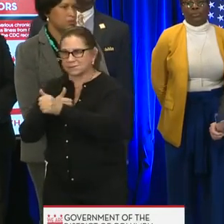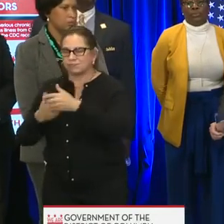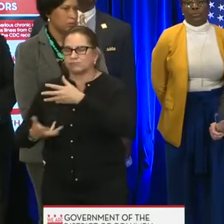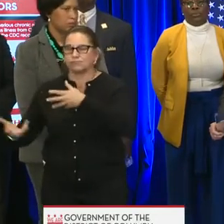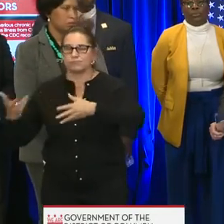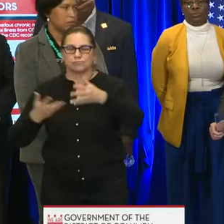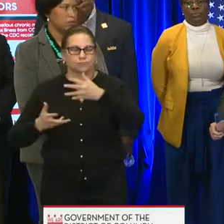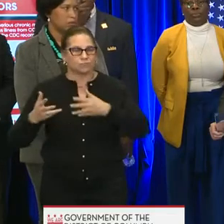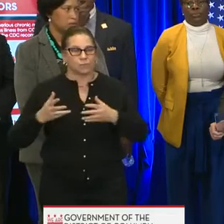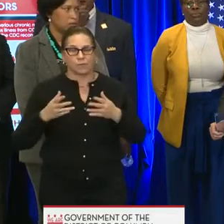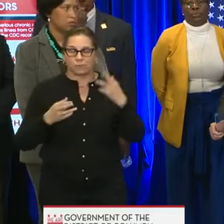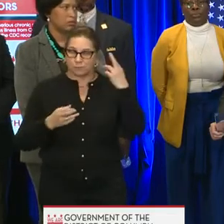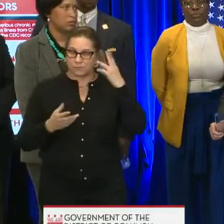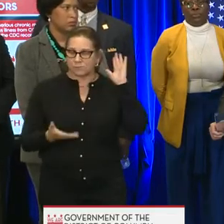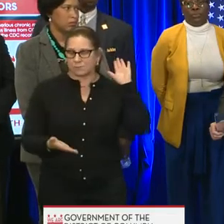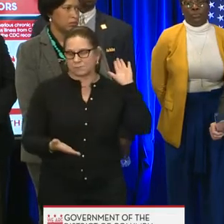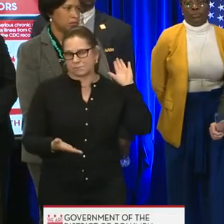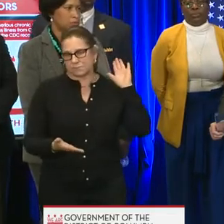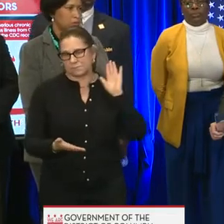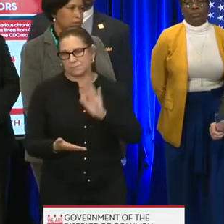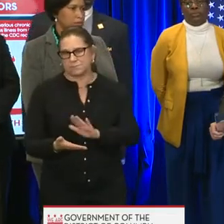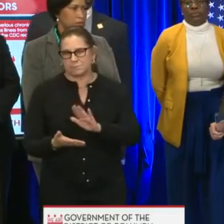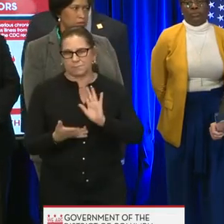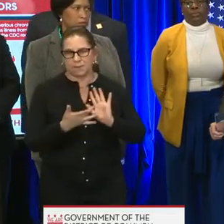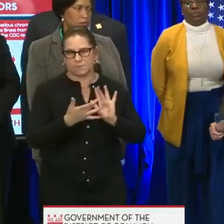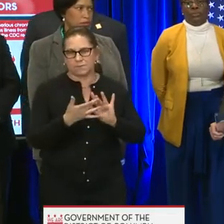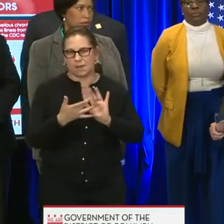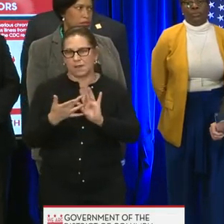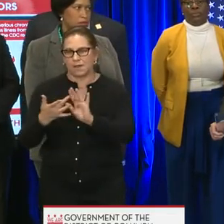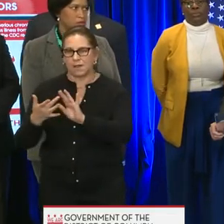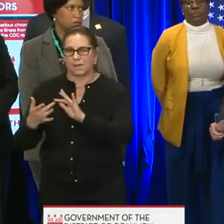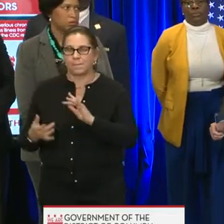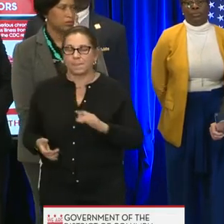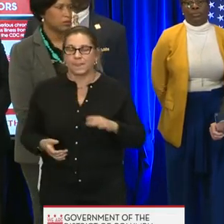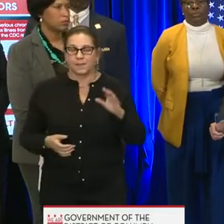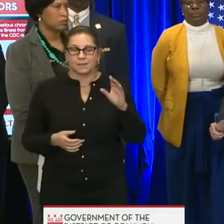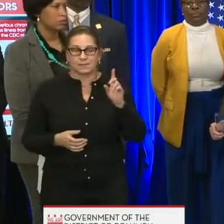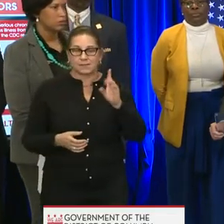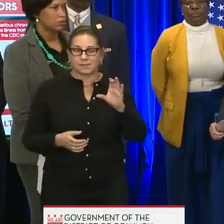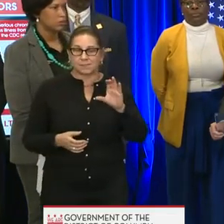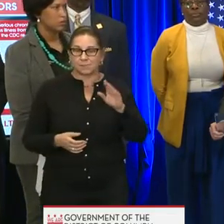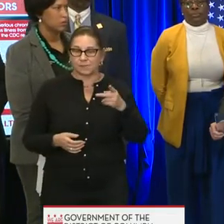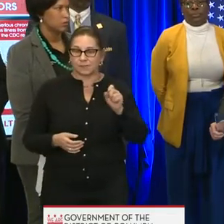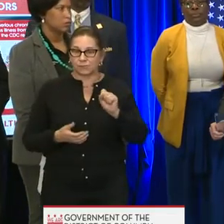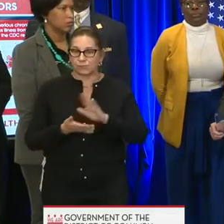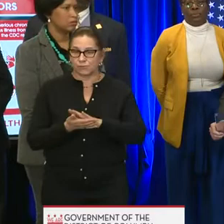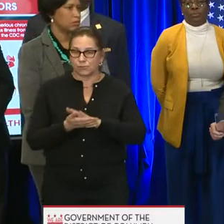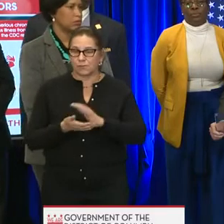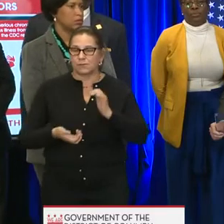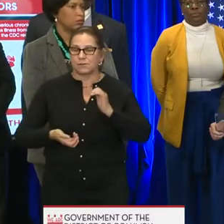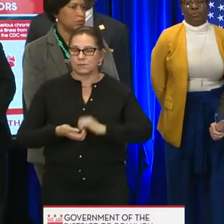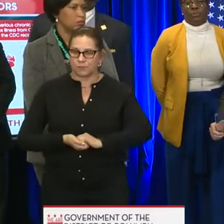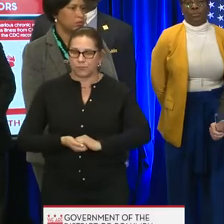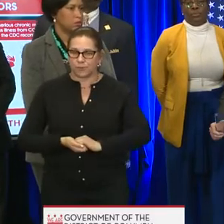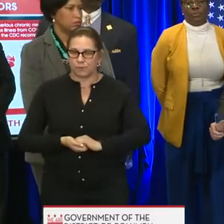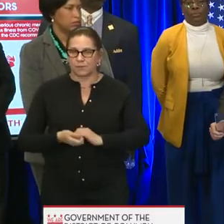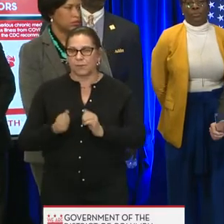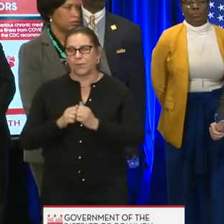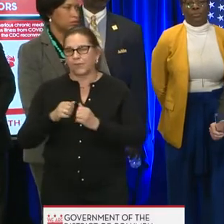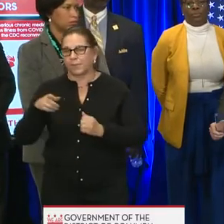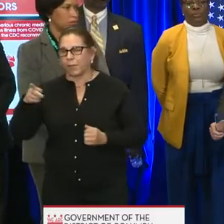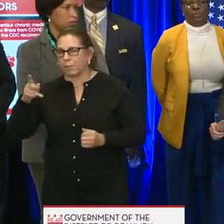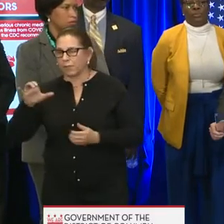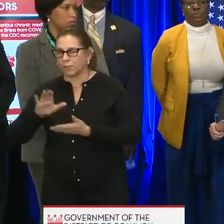strategies. DCPS schools, in close cooperation and collaboration with the Public Charter School Board and all of our